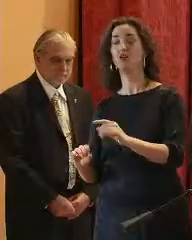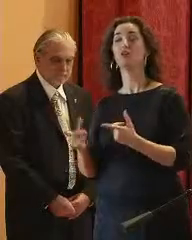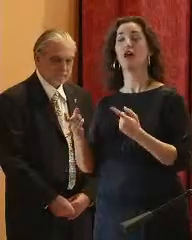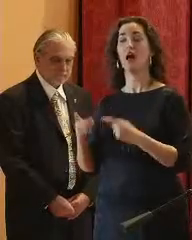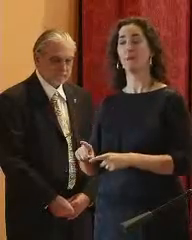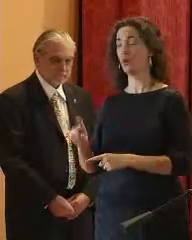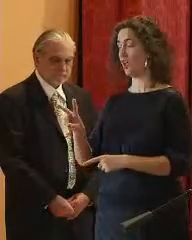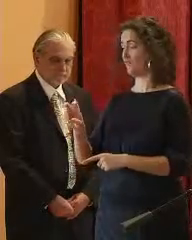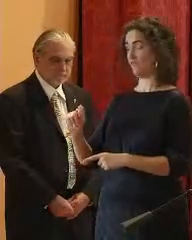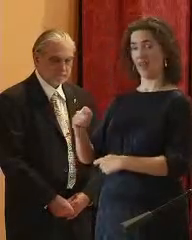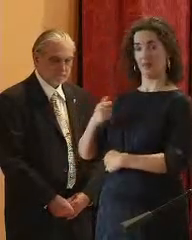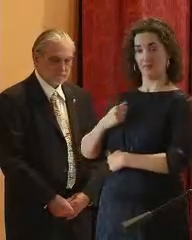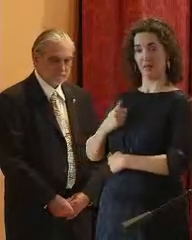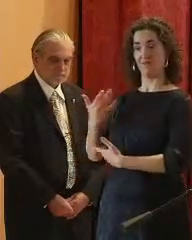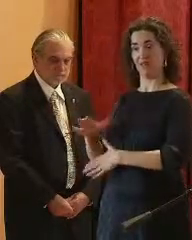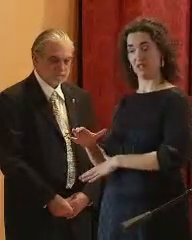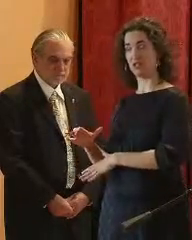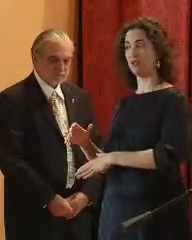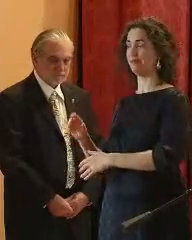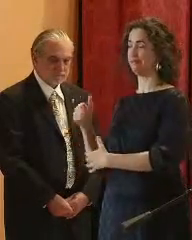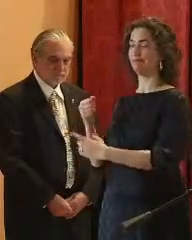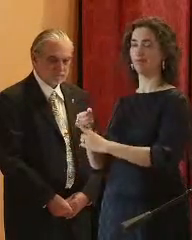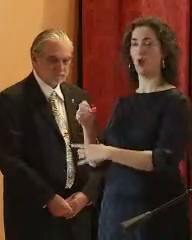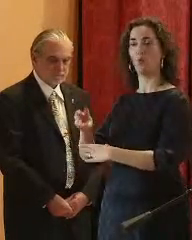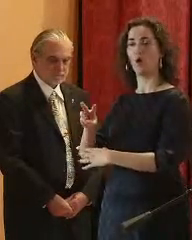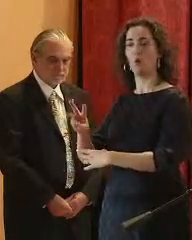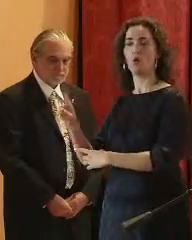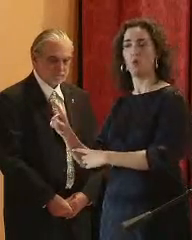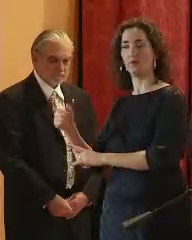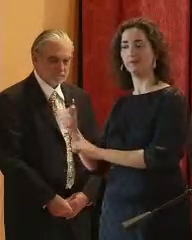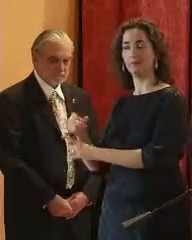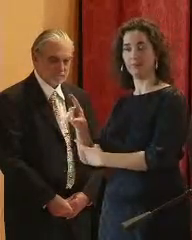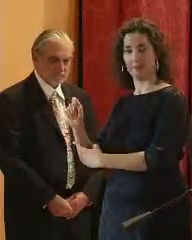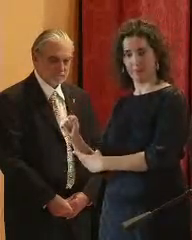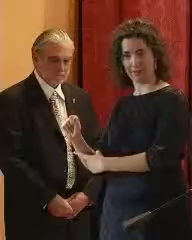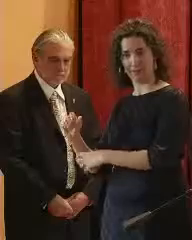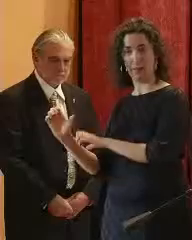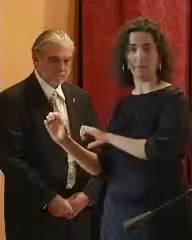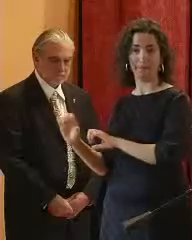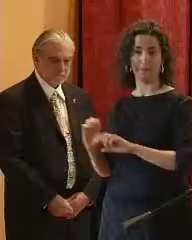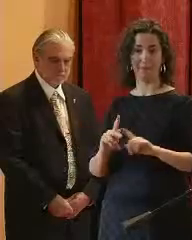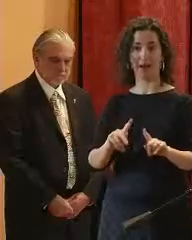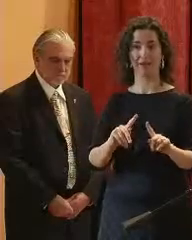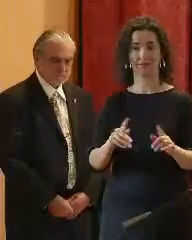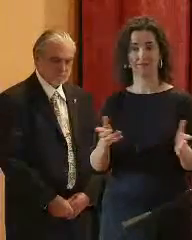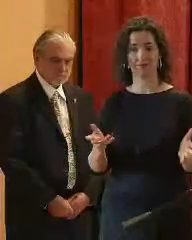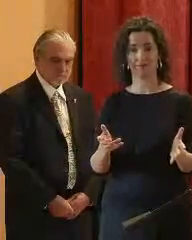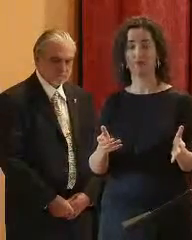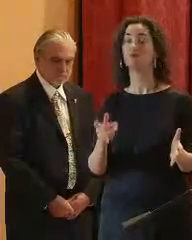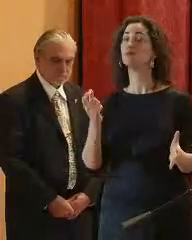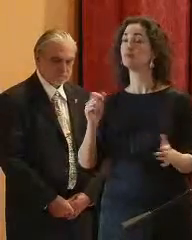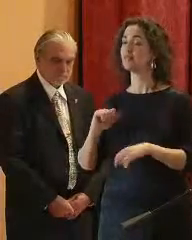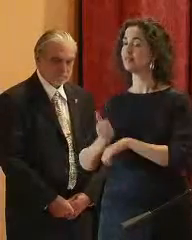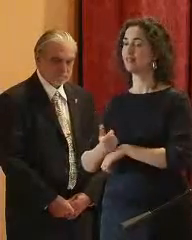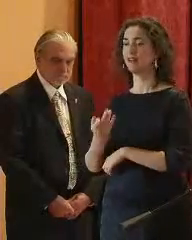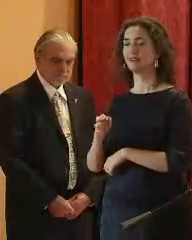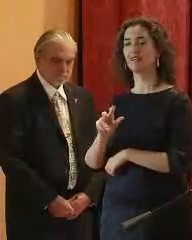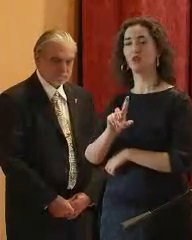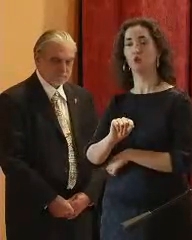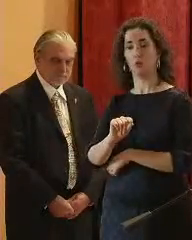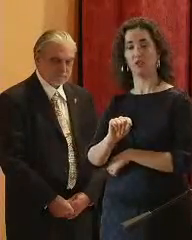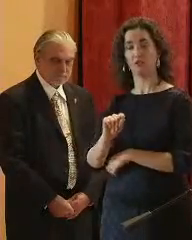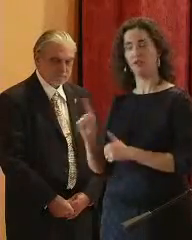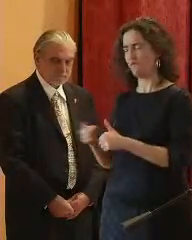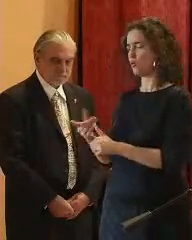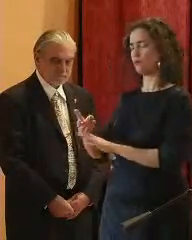lost limbs or disability during the World War I, but it was then added in 1920 to include all